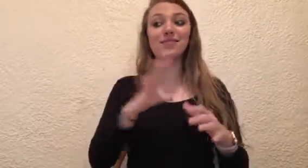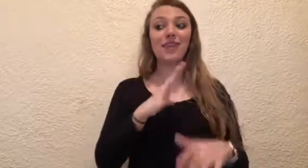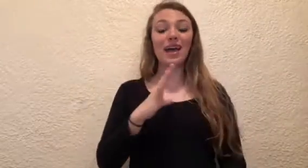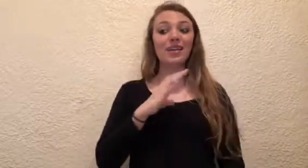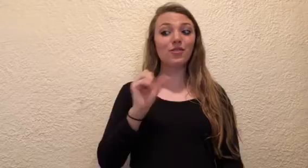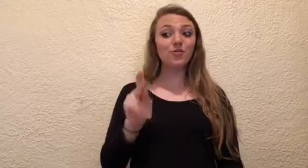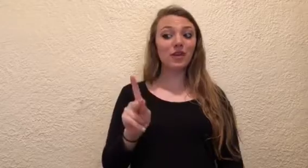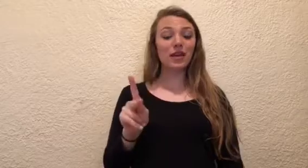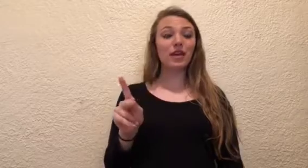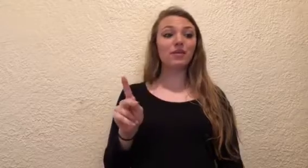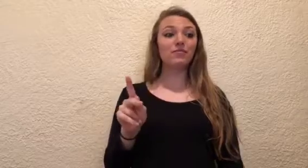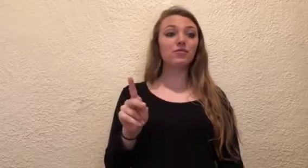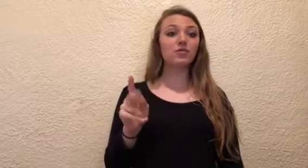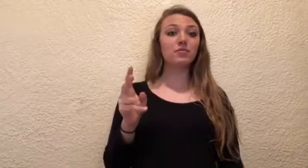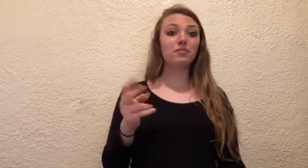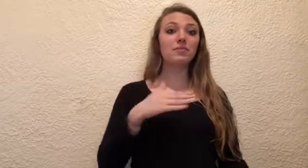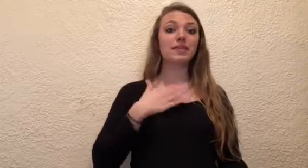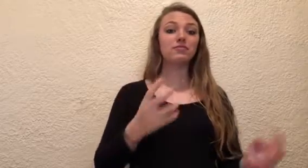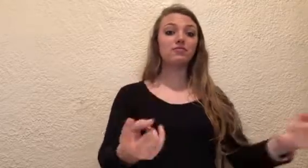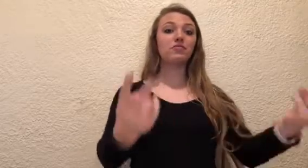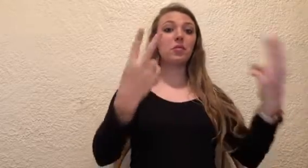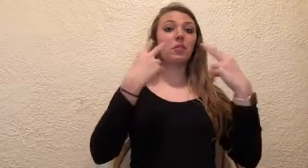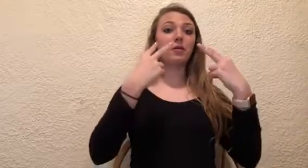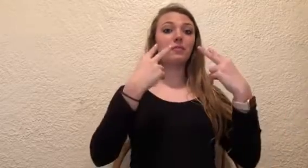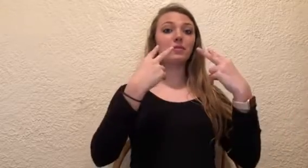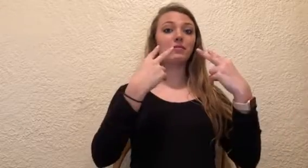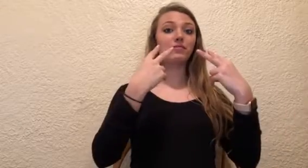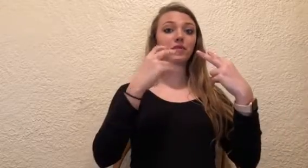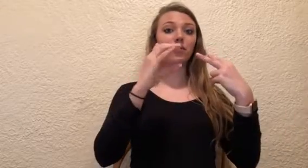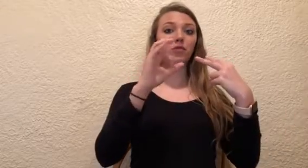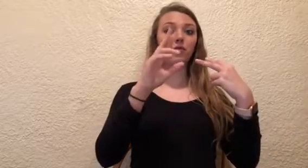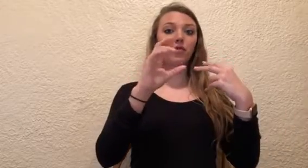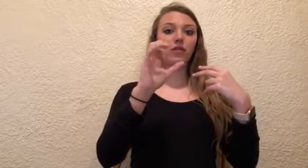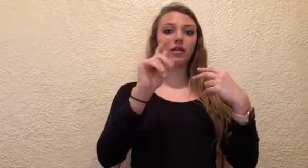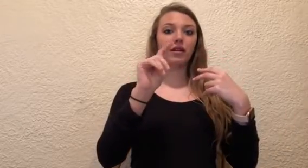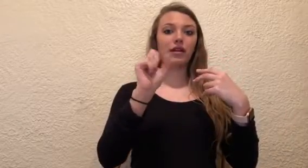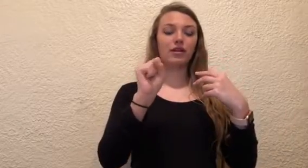Okay, look up here. Put your crickets down, look up here.